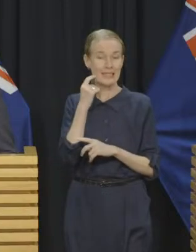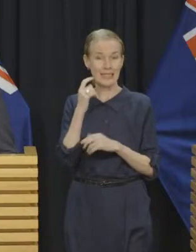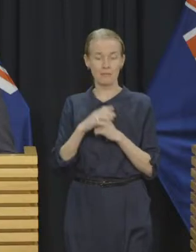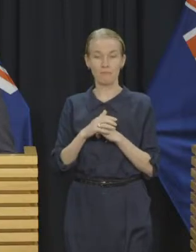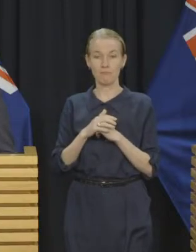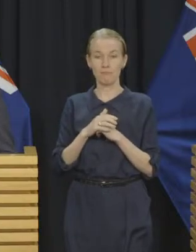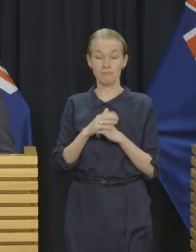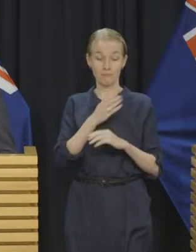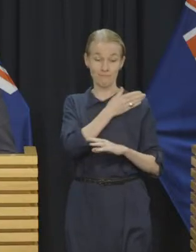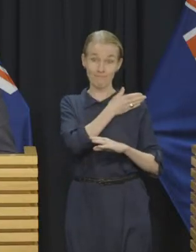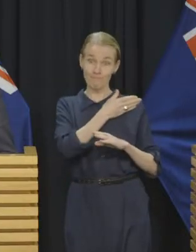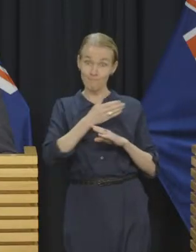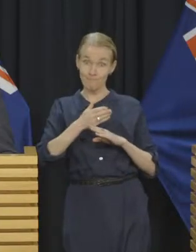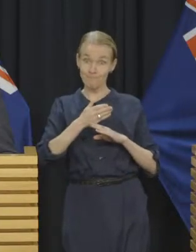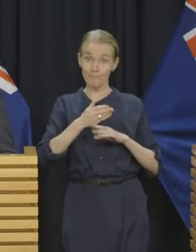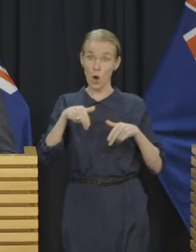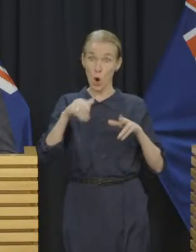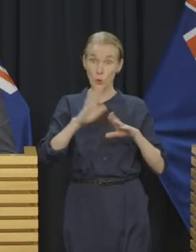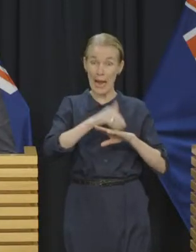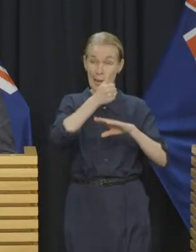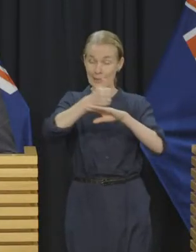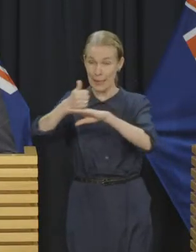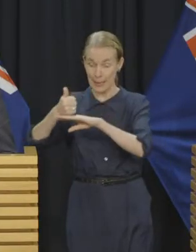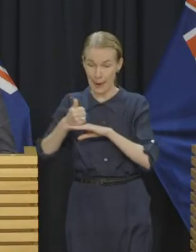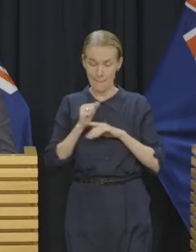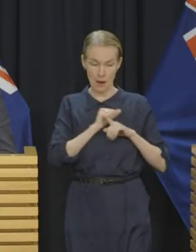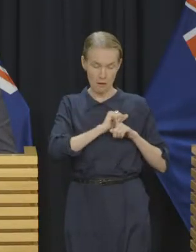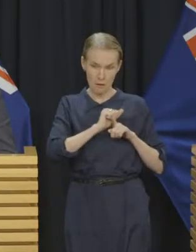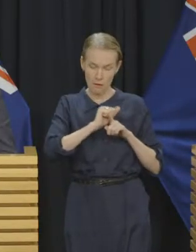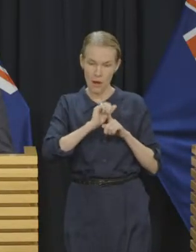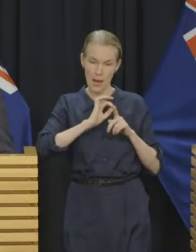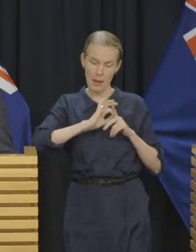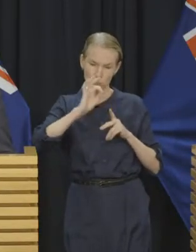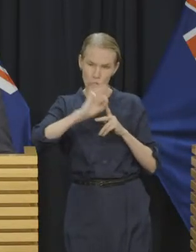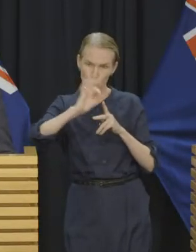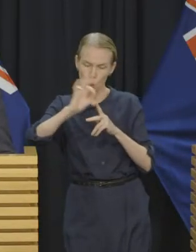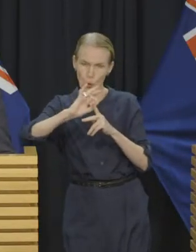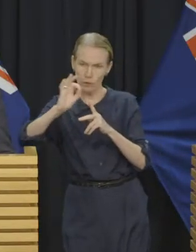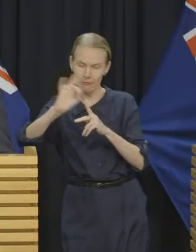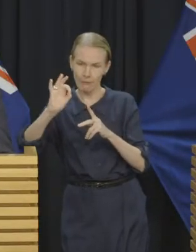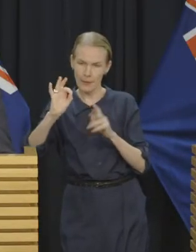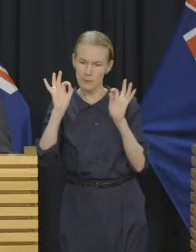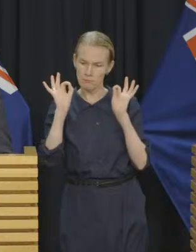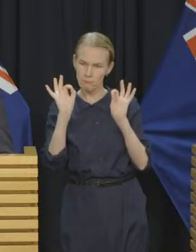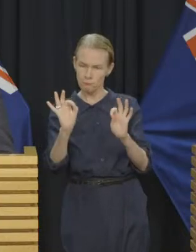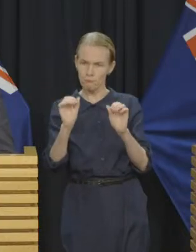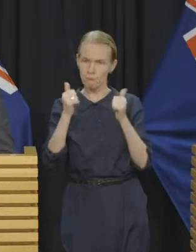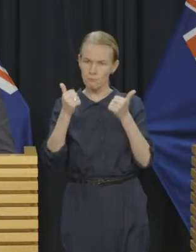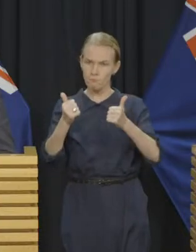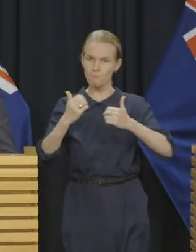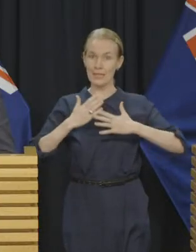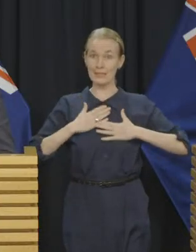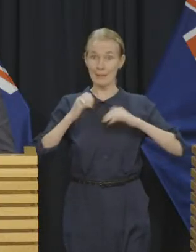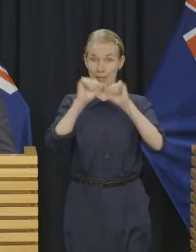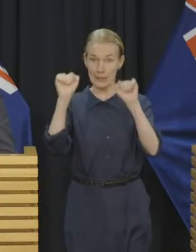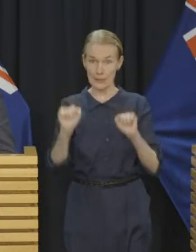had a period of time now to consolidate that over the last week or so to make sure that everything is absolutely robust. I